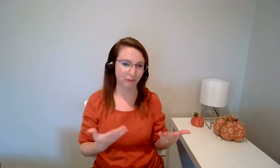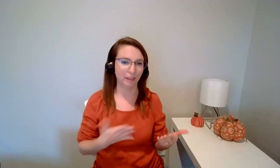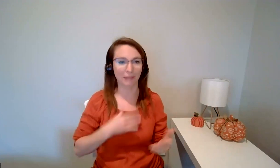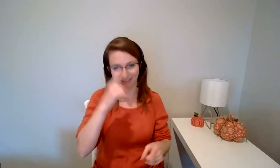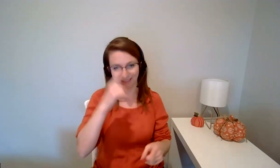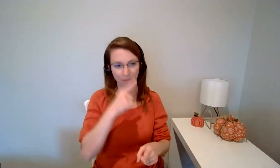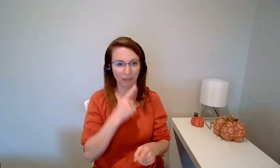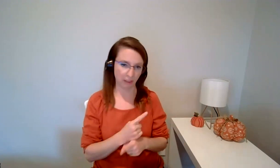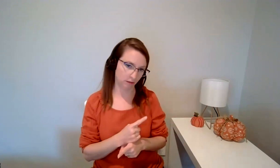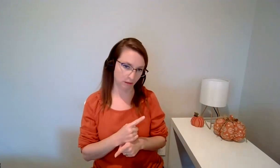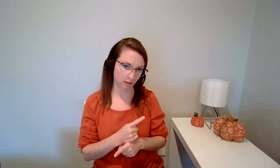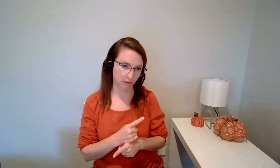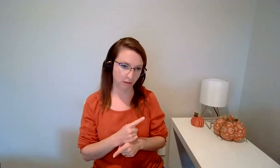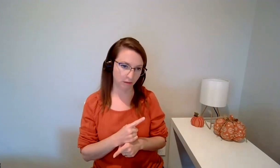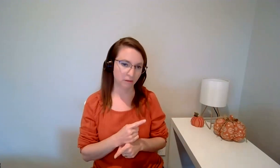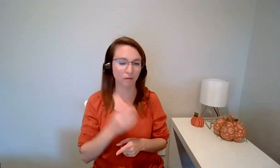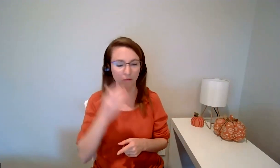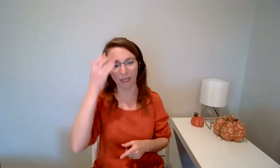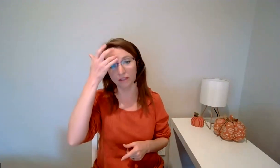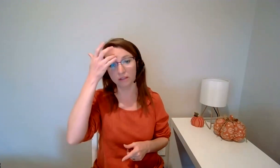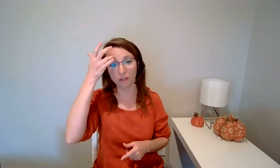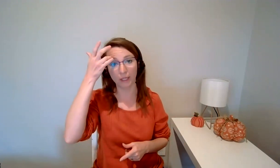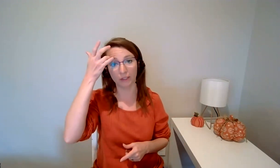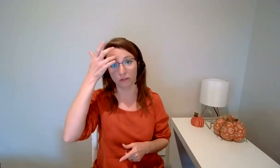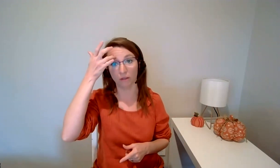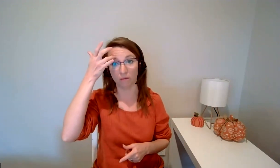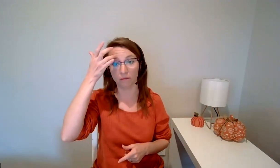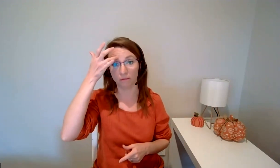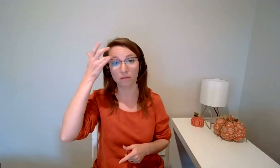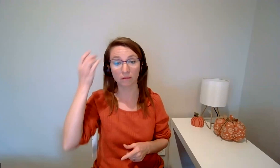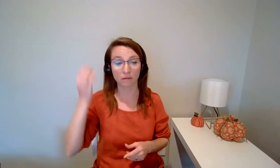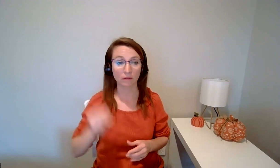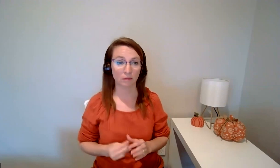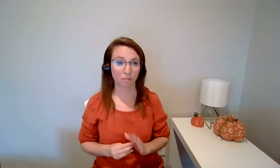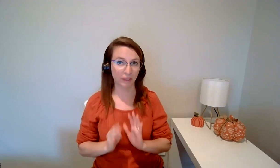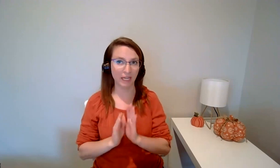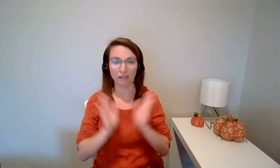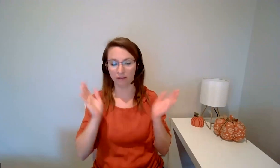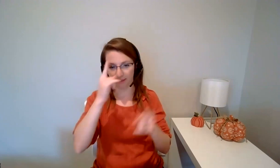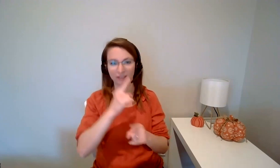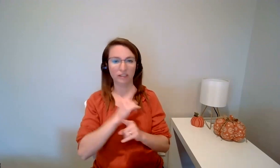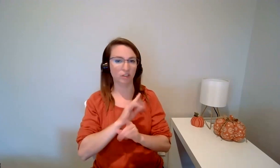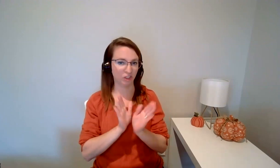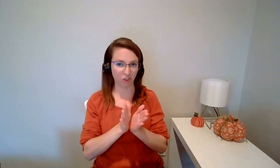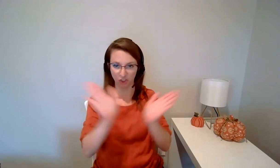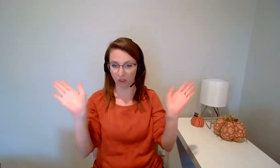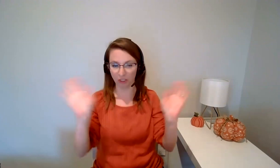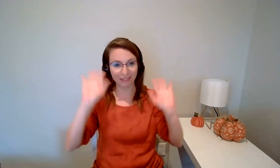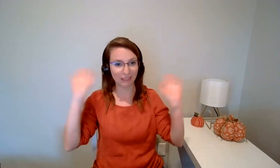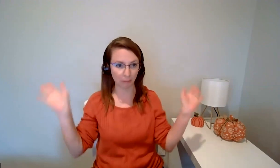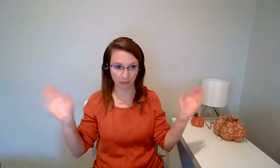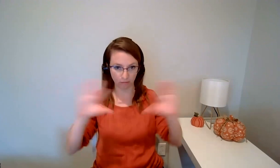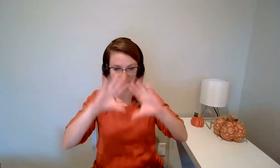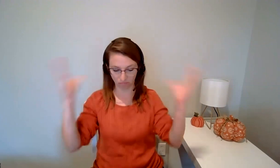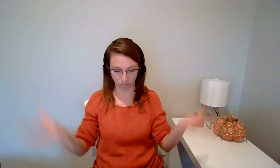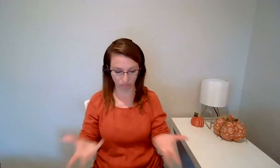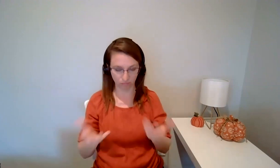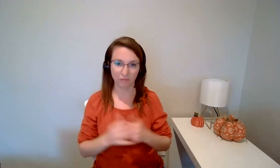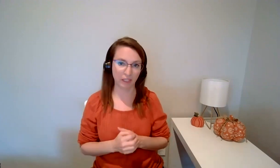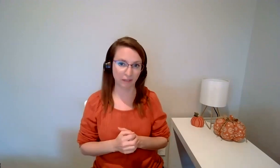my siblings. So yeah, that's a good question though. But yeah, this is just generic sibling. Like if I